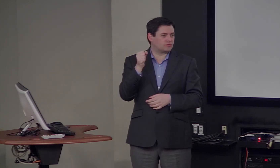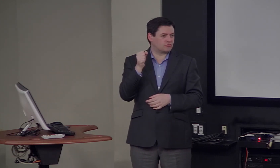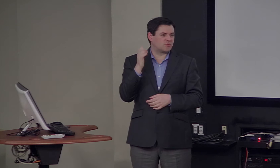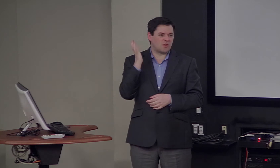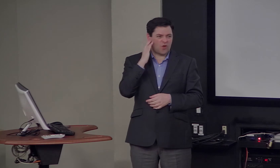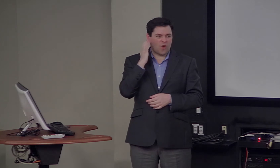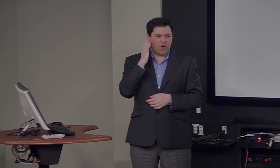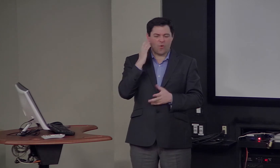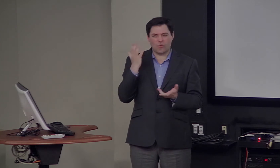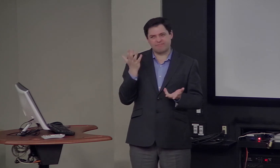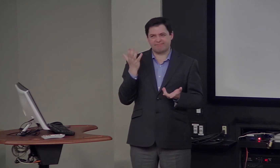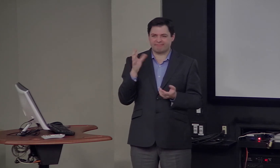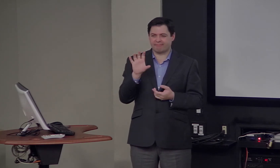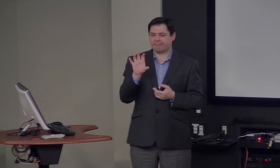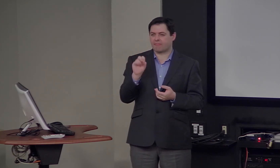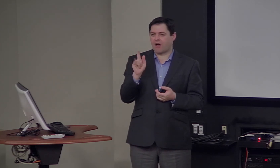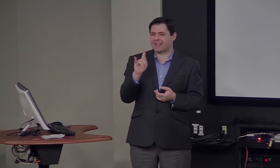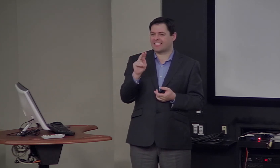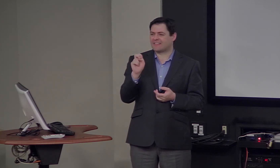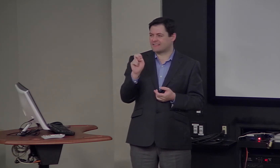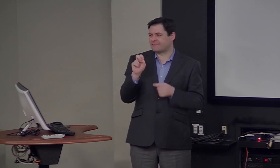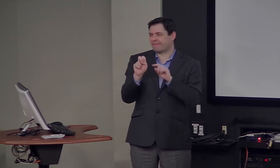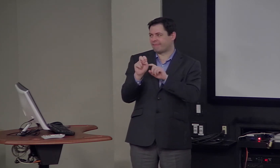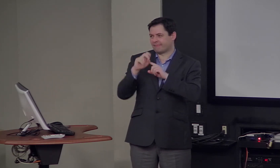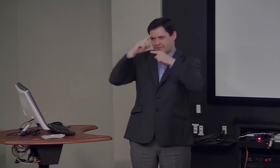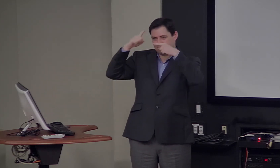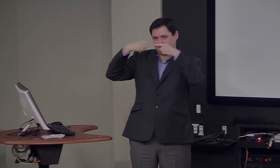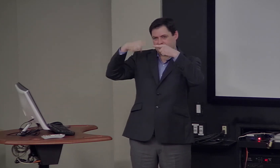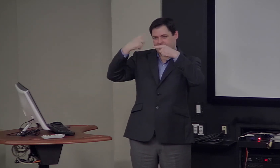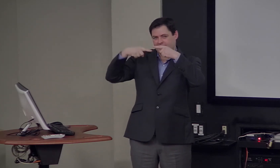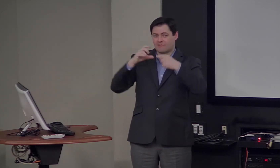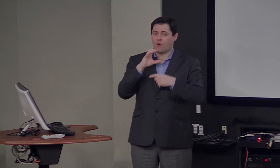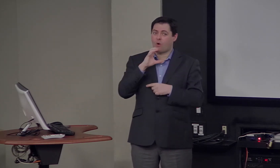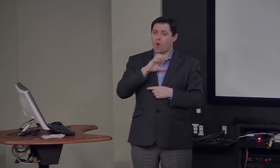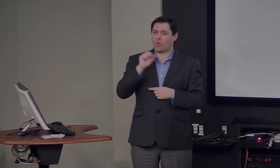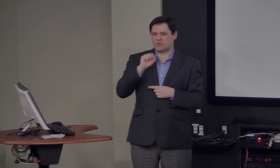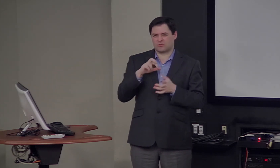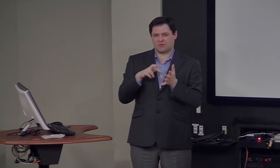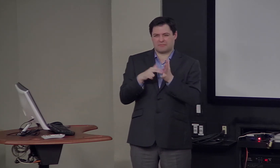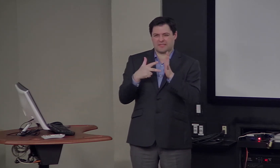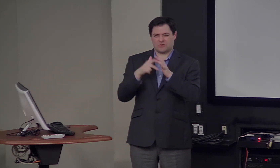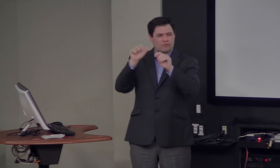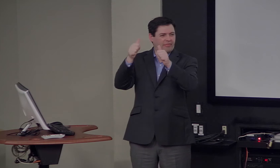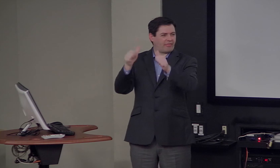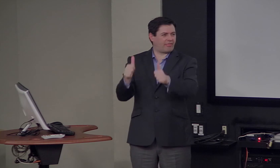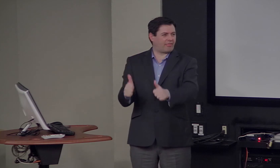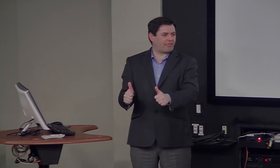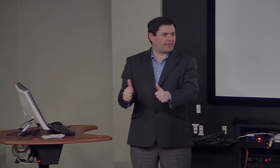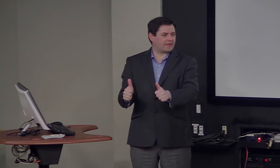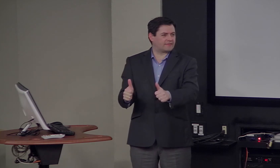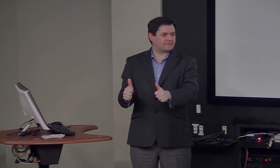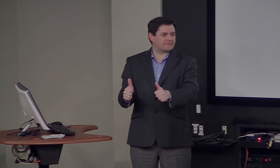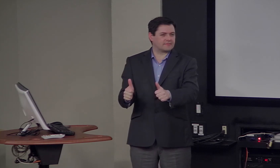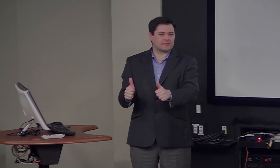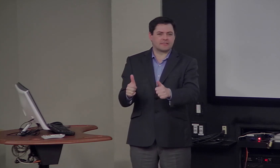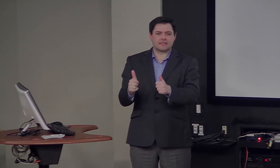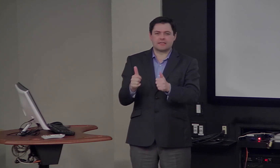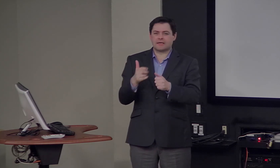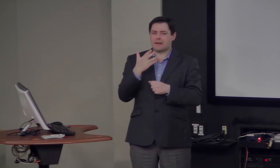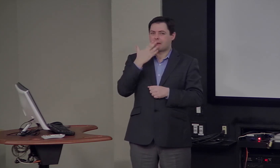clearly were older individuals. And we know as time goes on and a person ages, their cognitive ability begins to